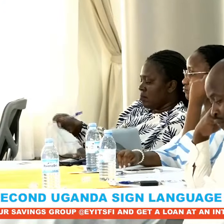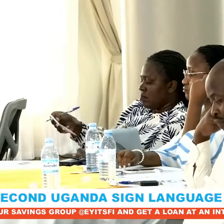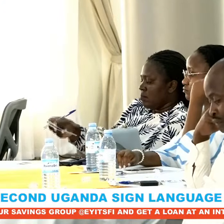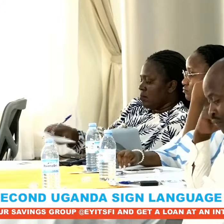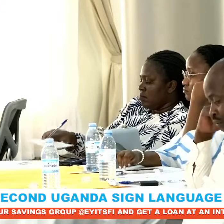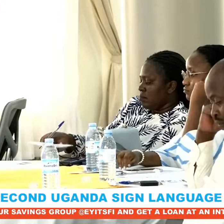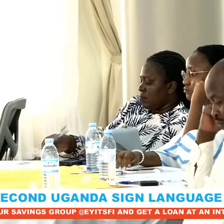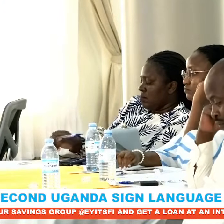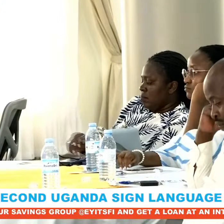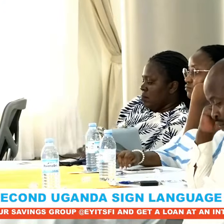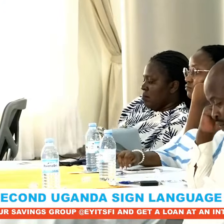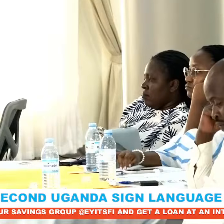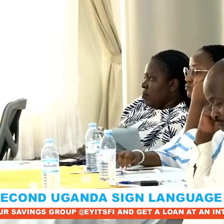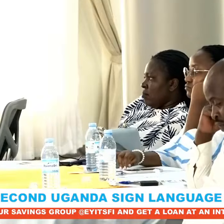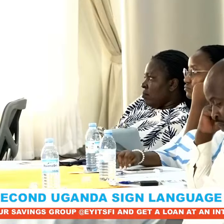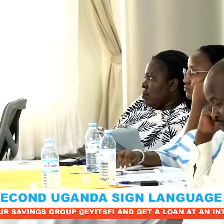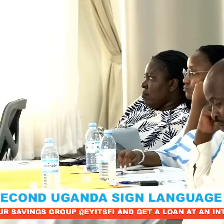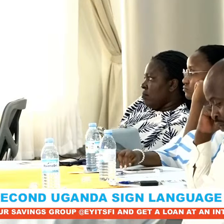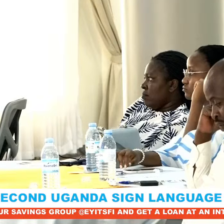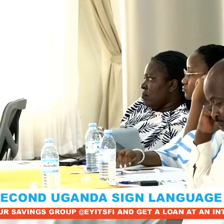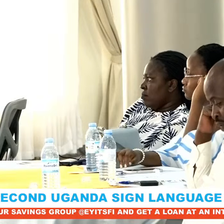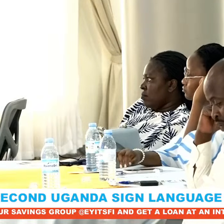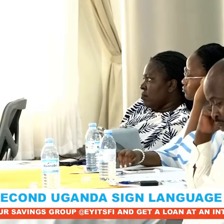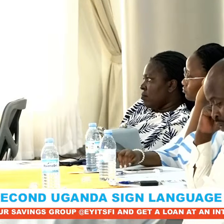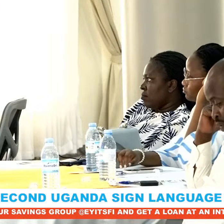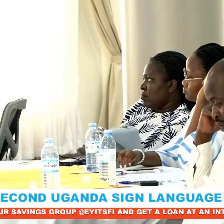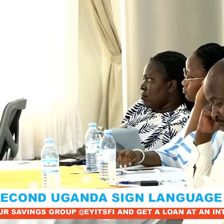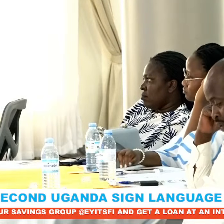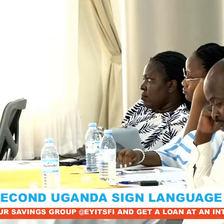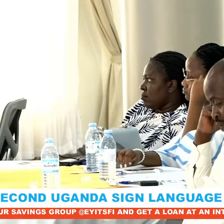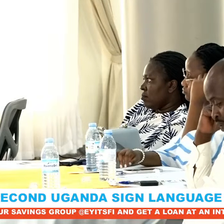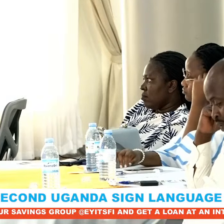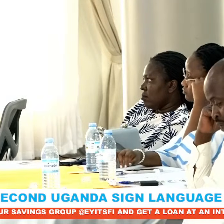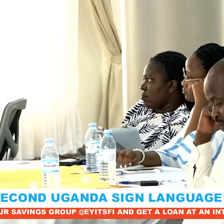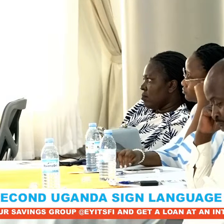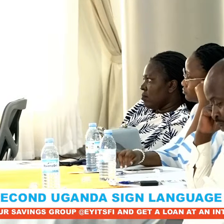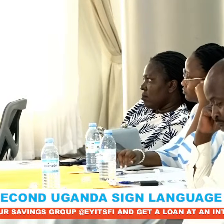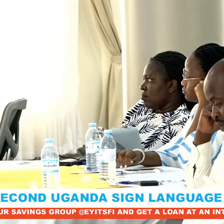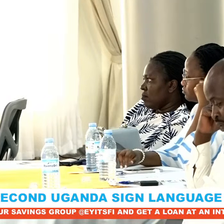initiative. When Stella started,